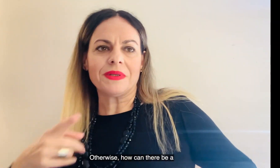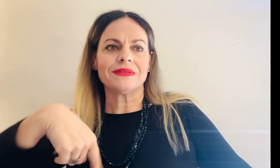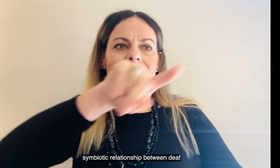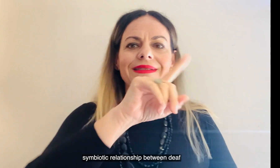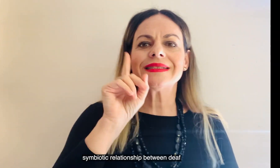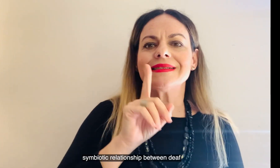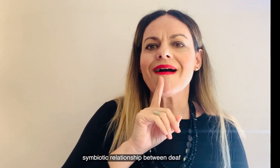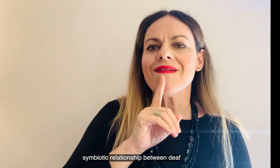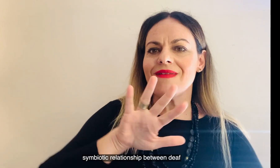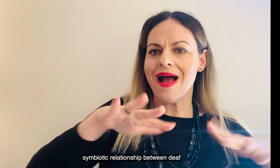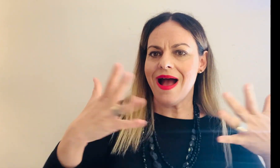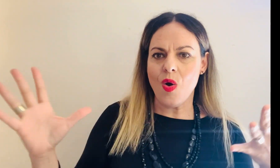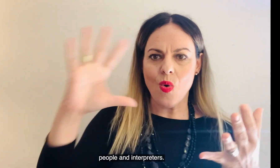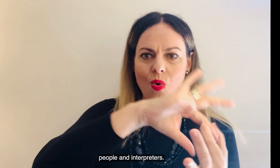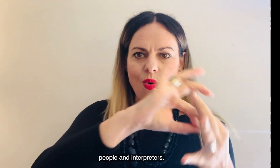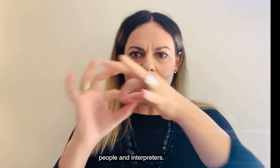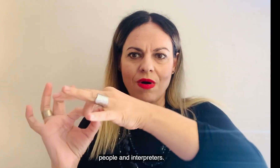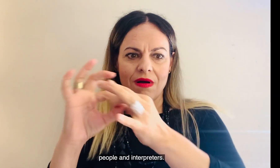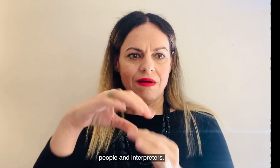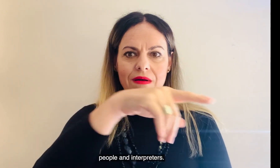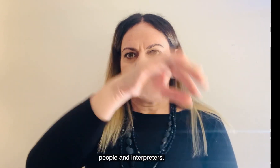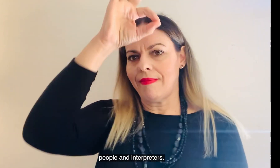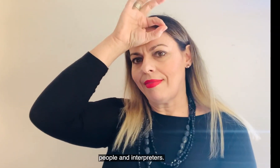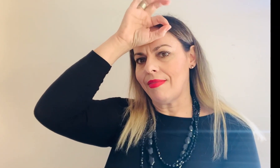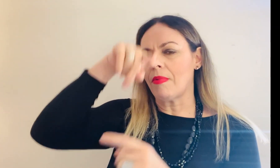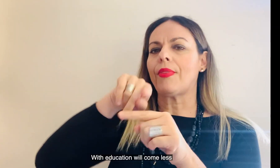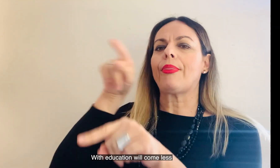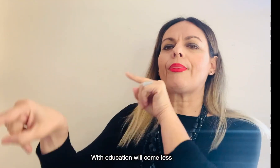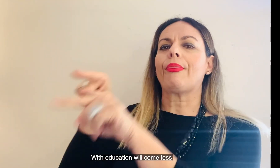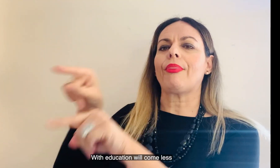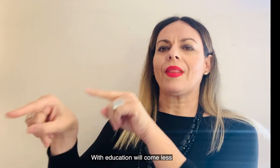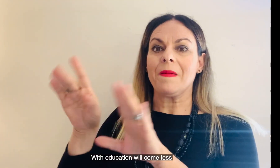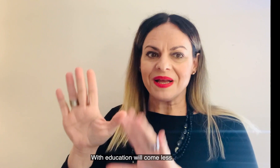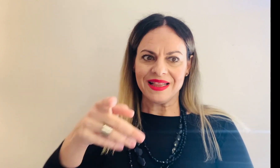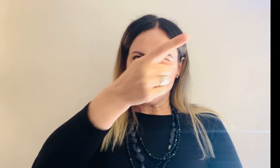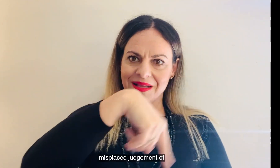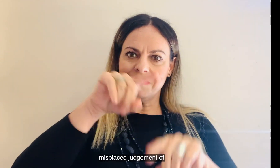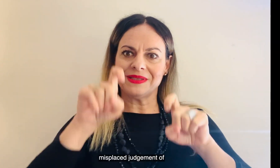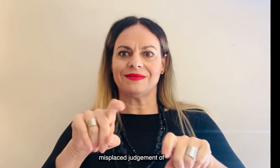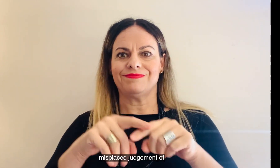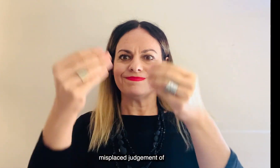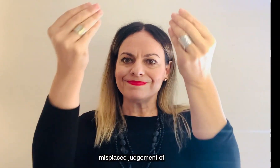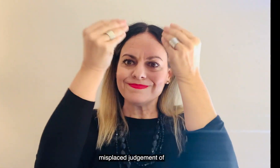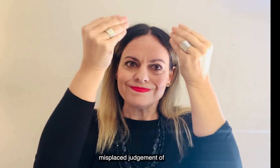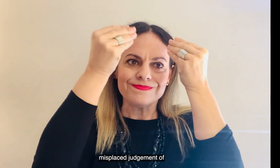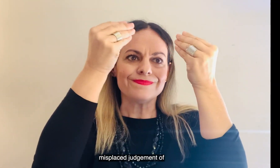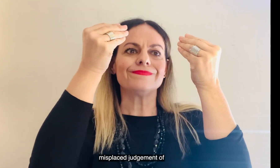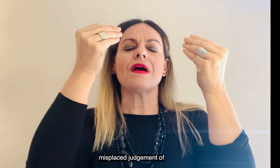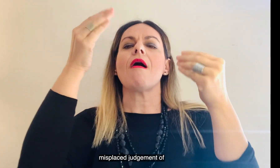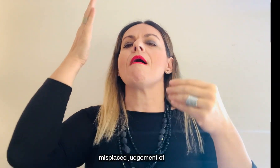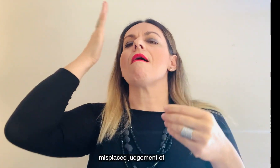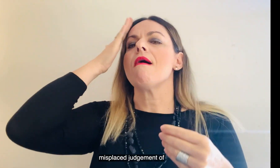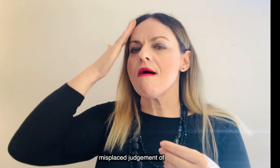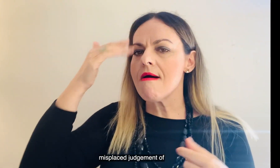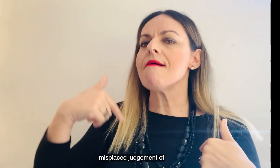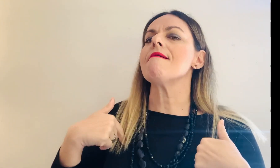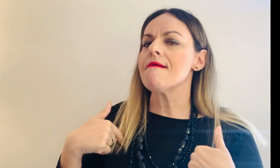Otherwise, how can there be a symbiotic relationship between deaf people and interpreters? With education will come less misplaced judgment